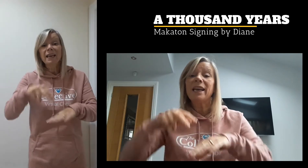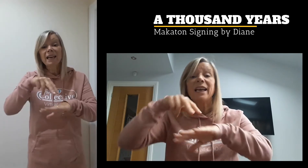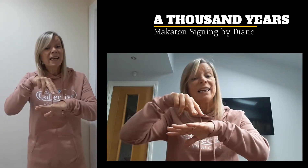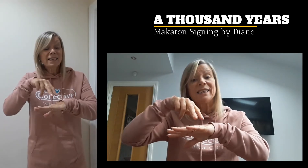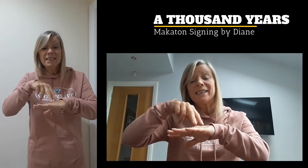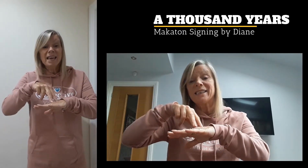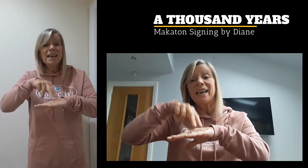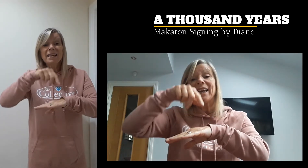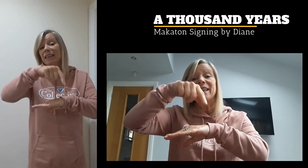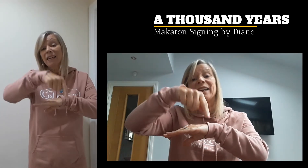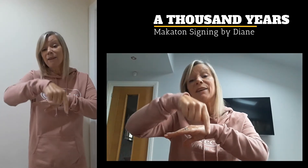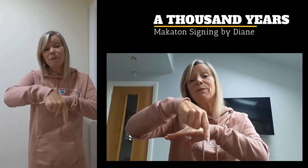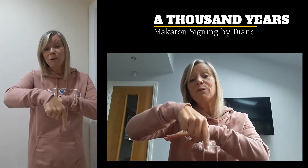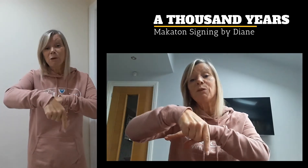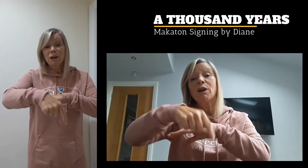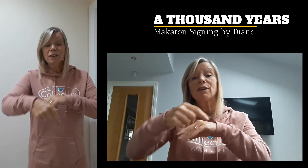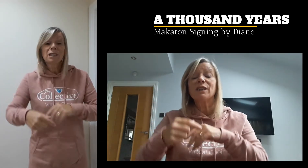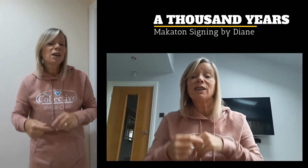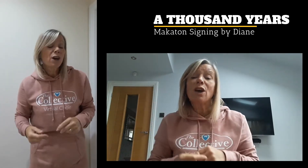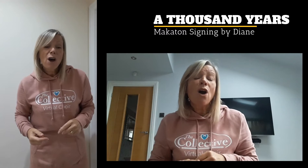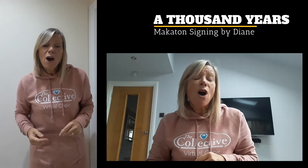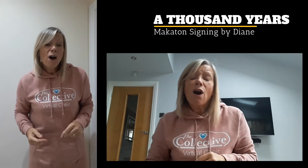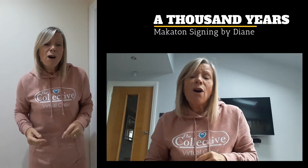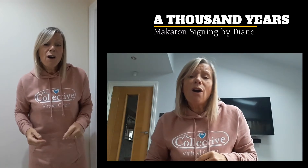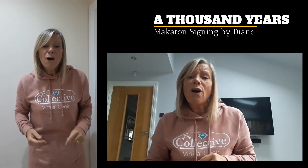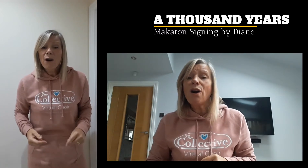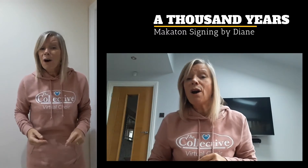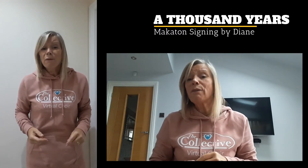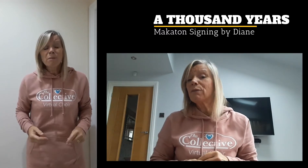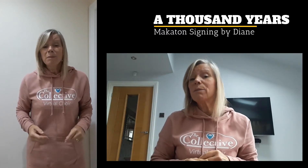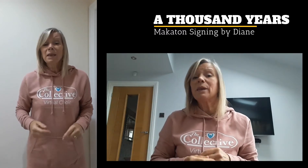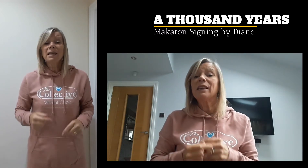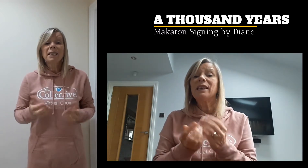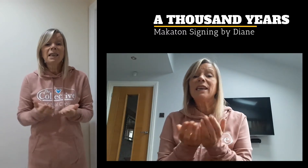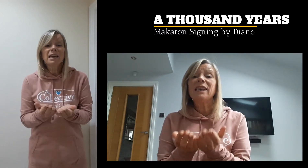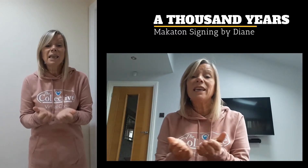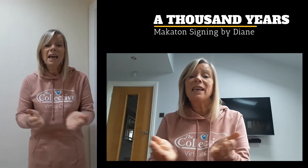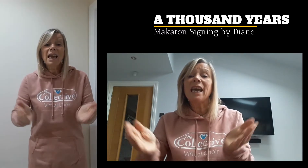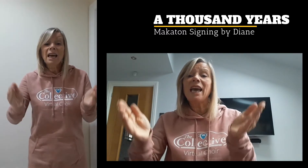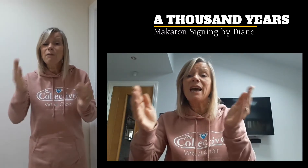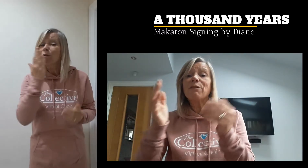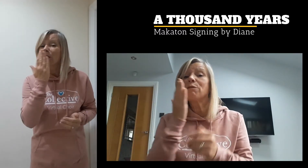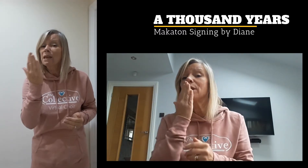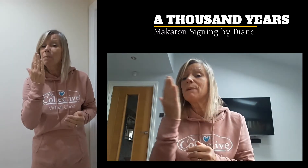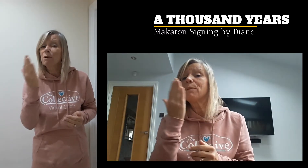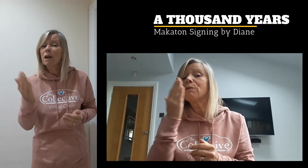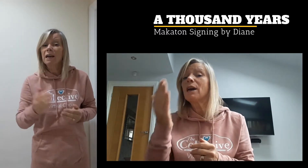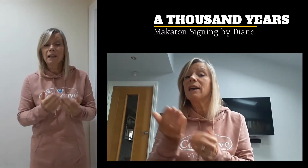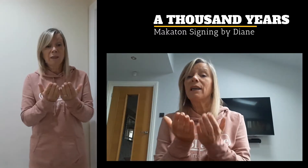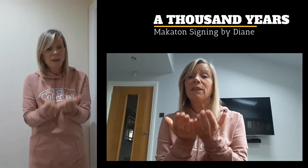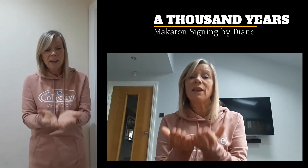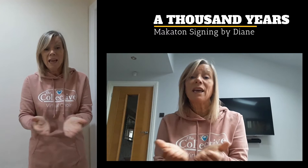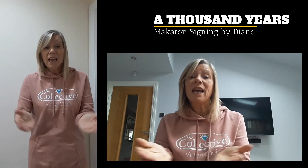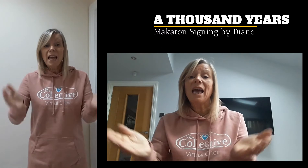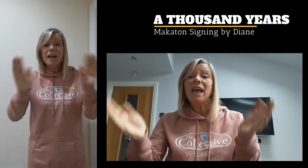away standing in front of me. Every